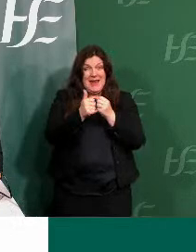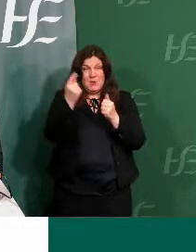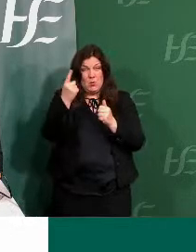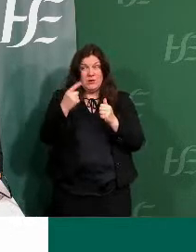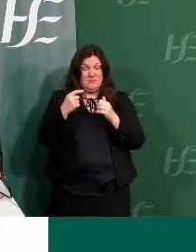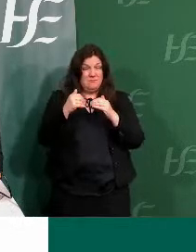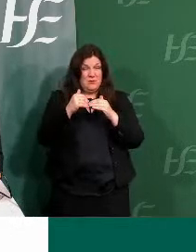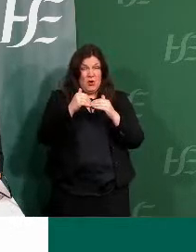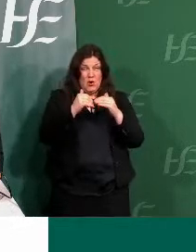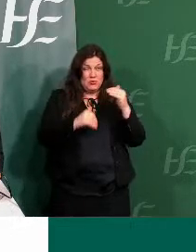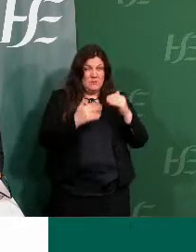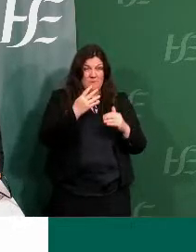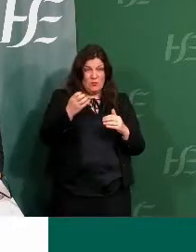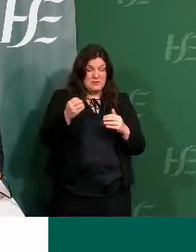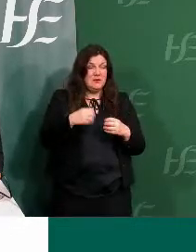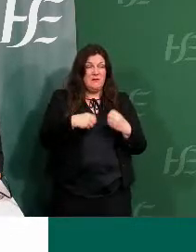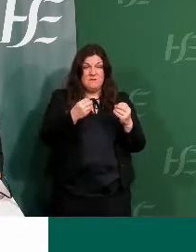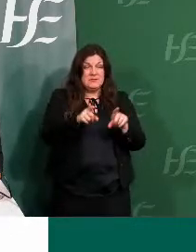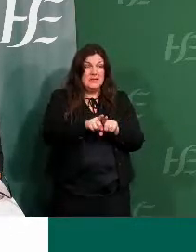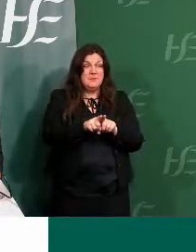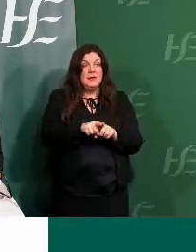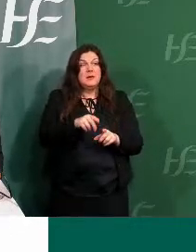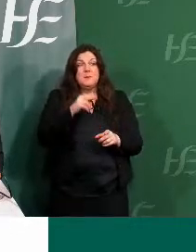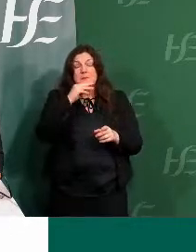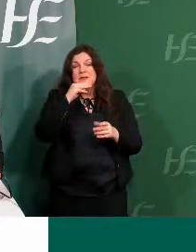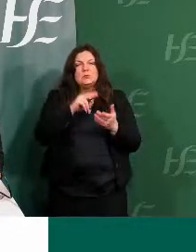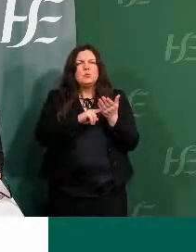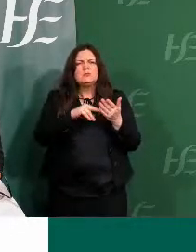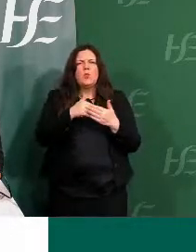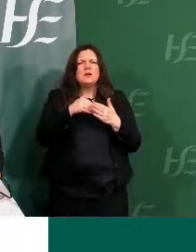So which vaccine are we using? It's the Pfizer vaccine, the Comirnaty